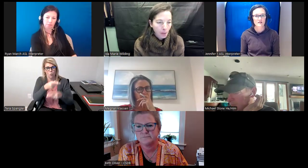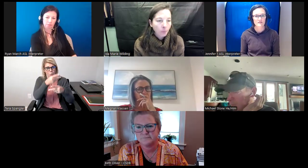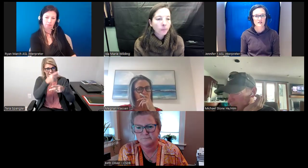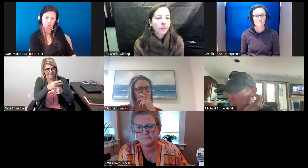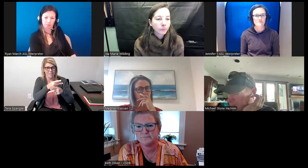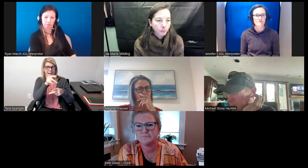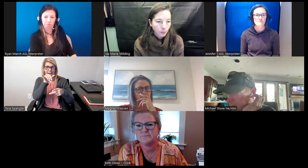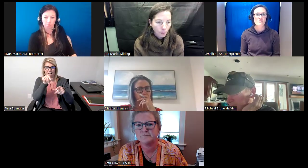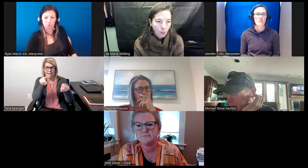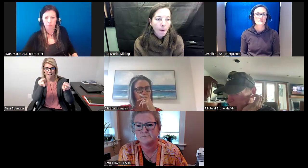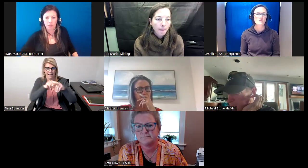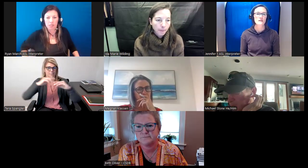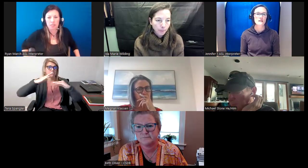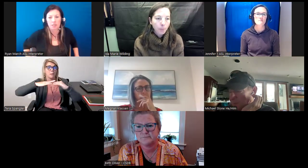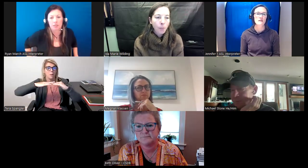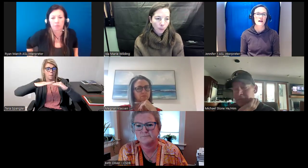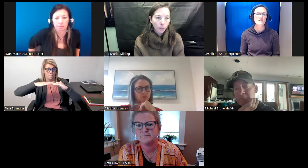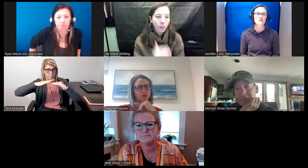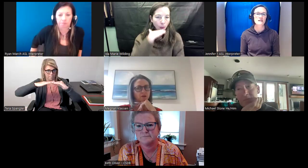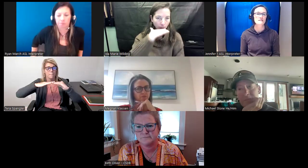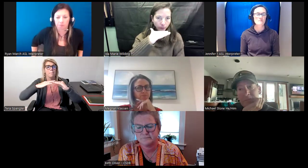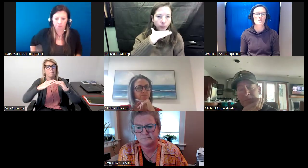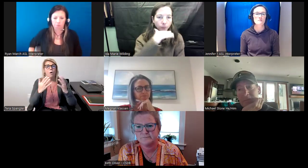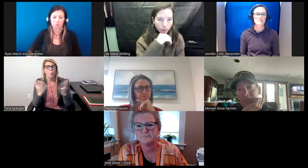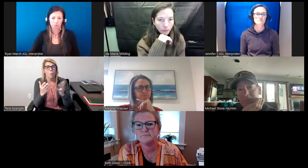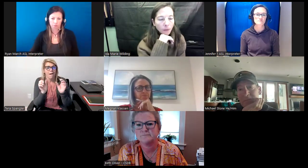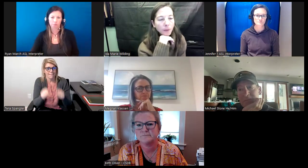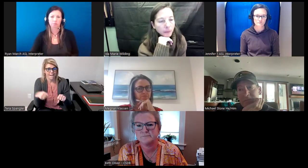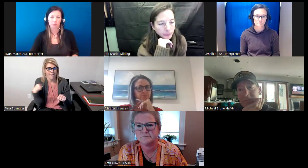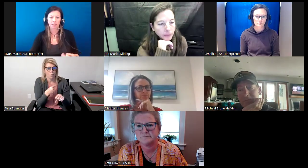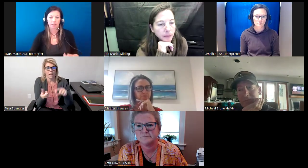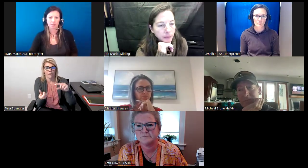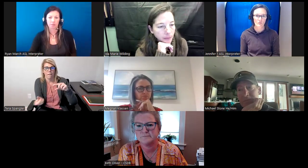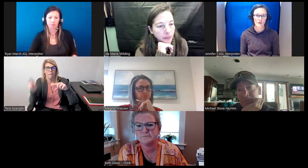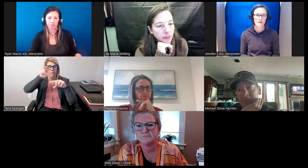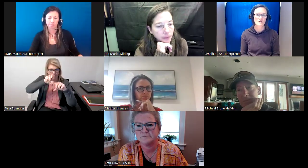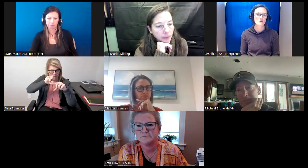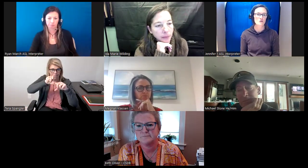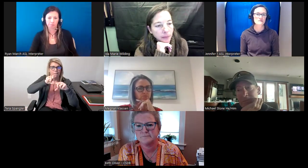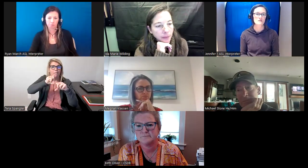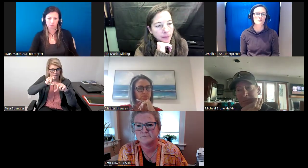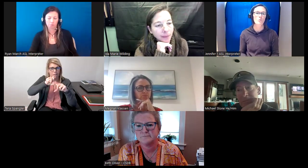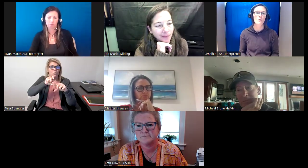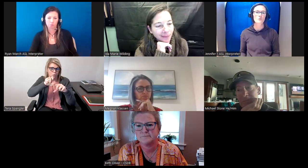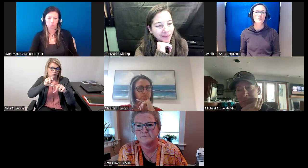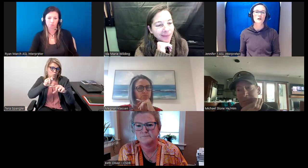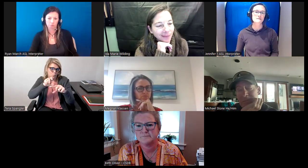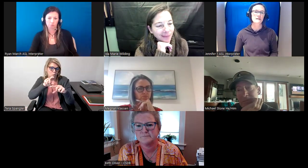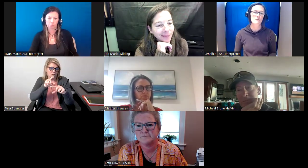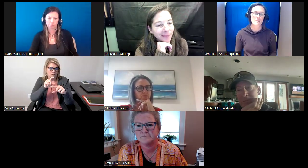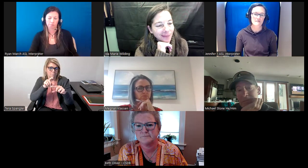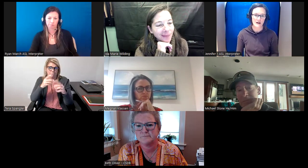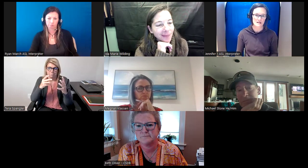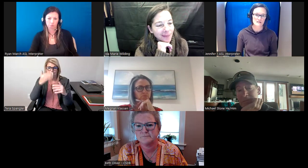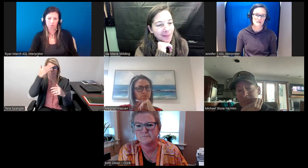than D11. So keeping that just as our minimum, in terms of what could we